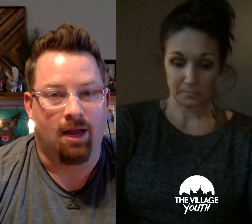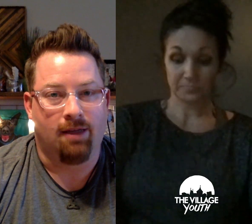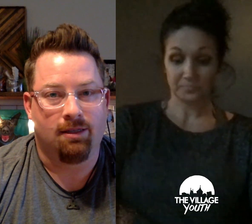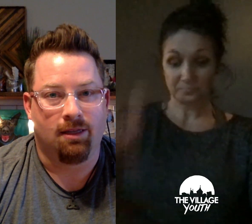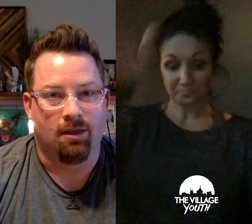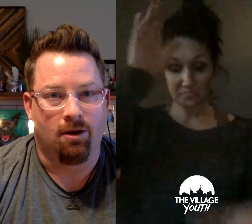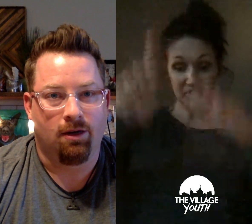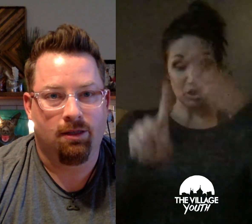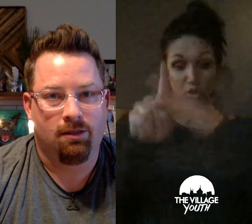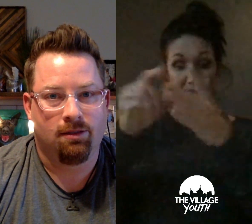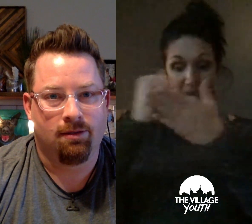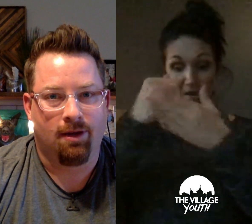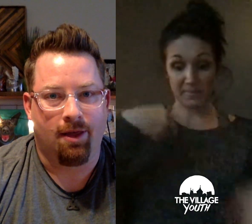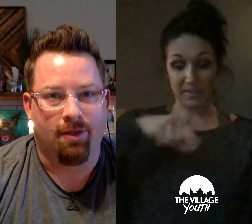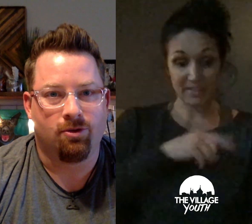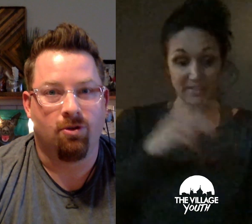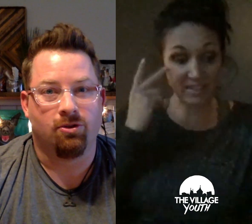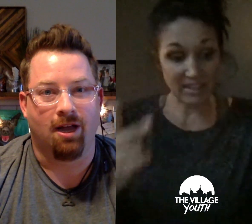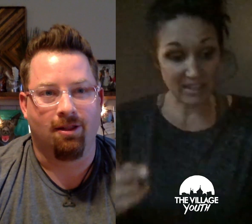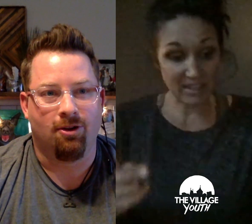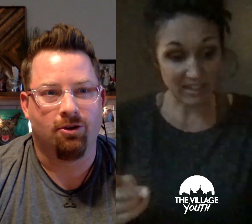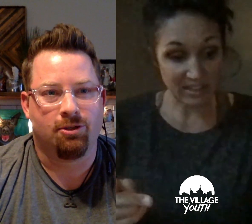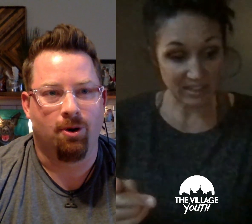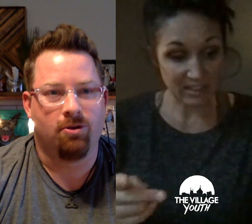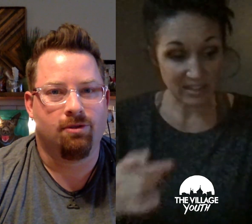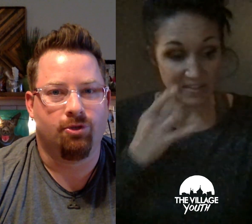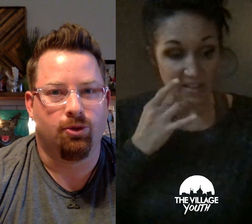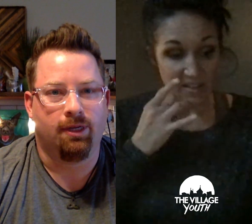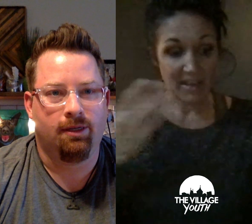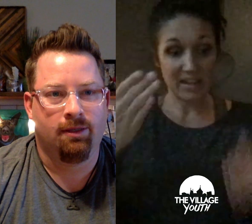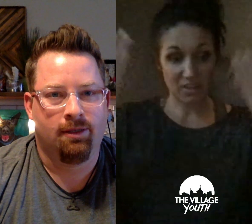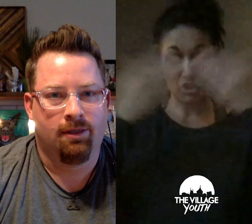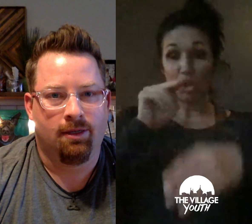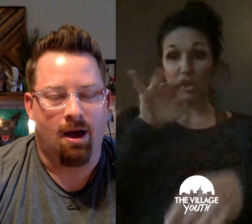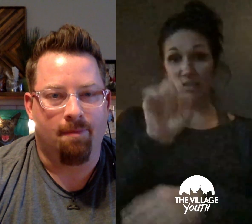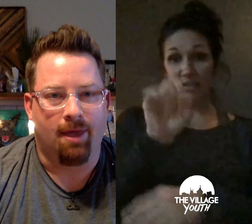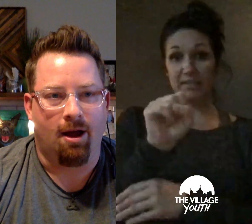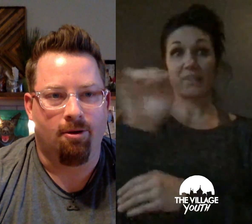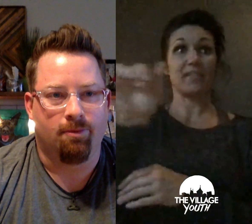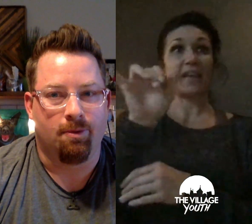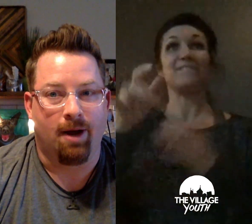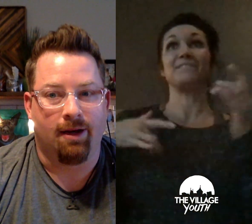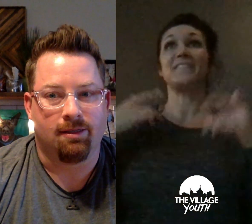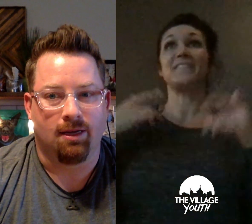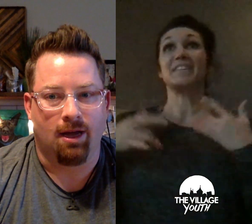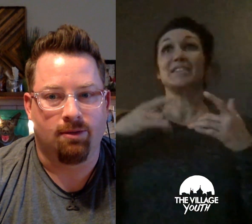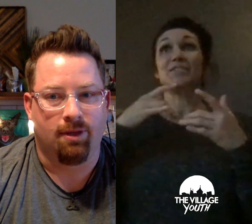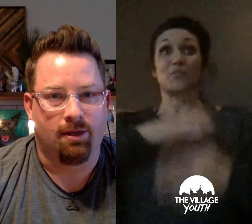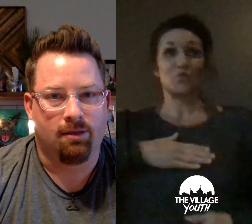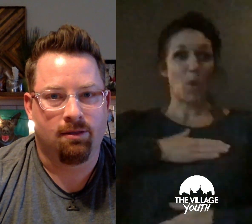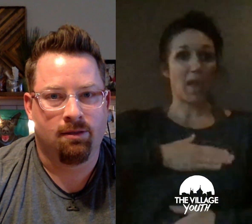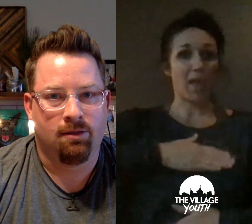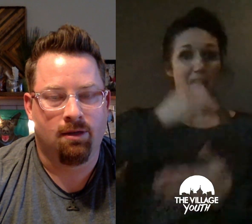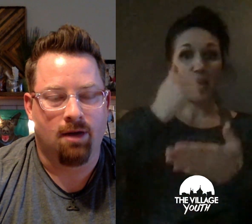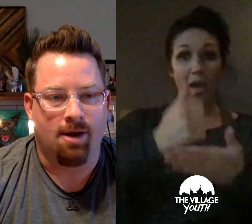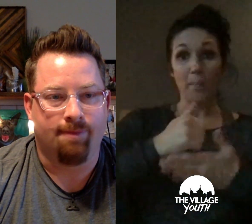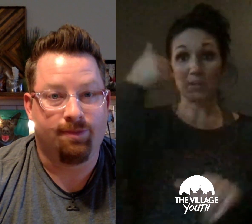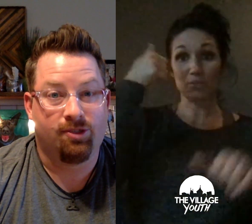the light in the darkness. And those are those like little sparks of joy that help remind us that God's with